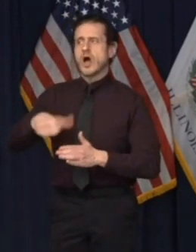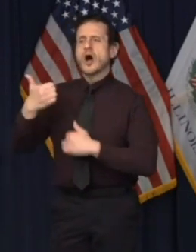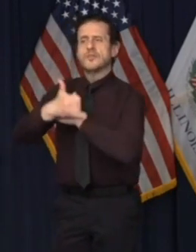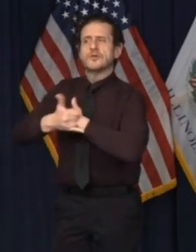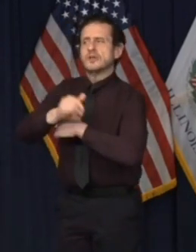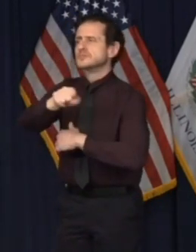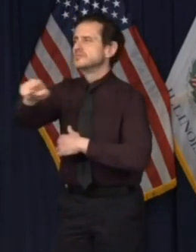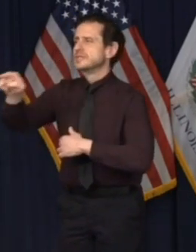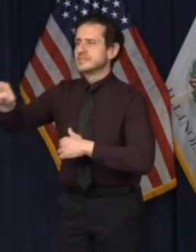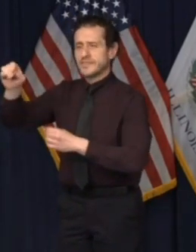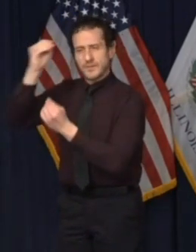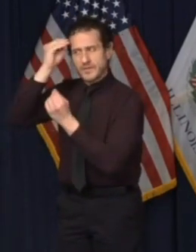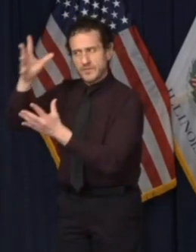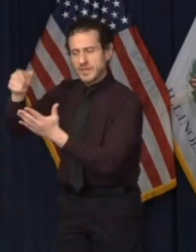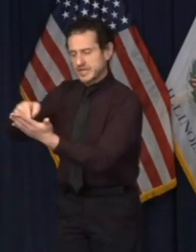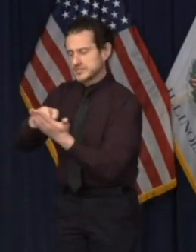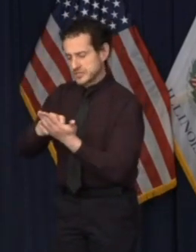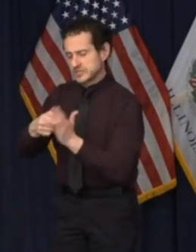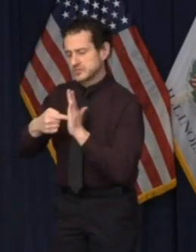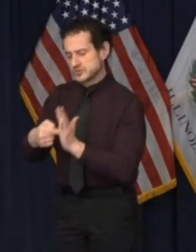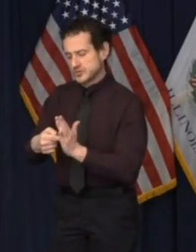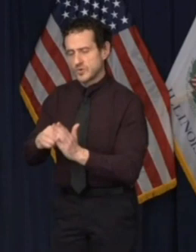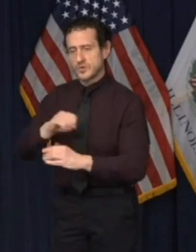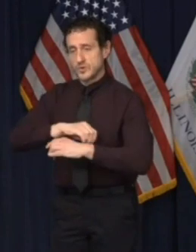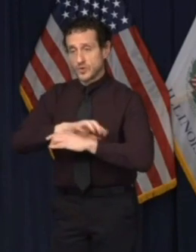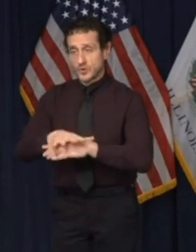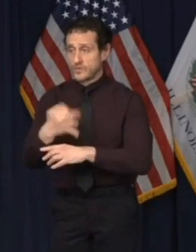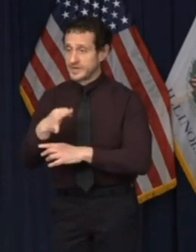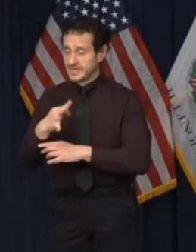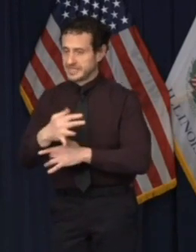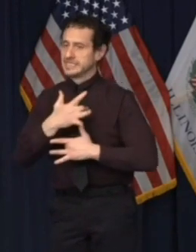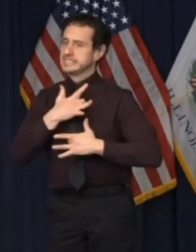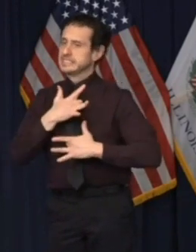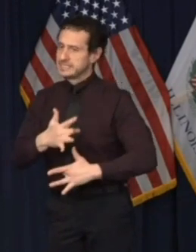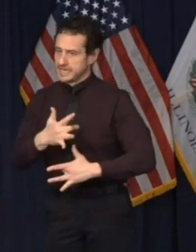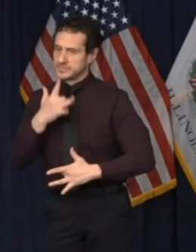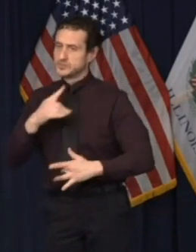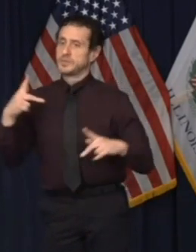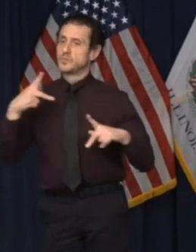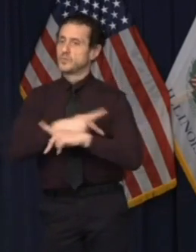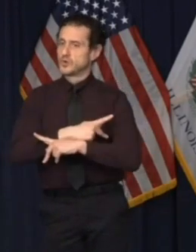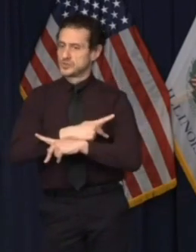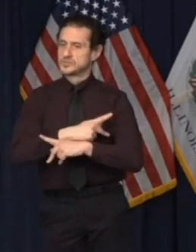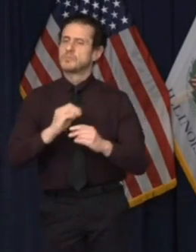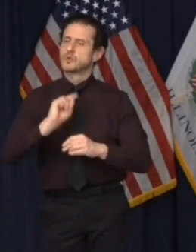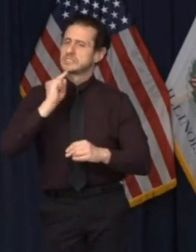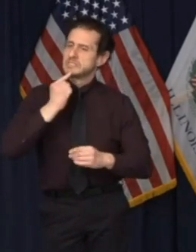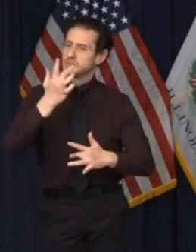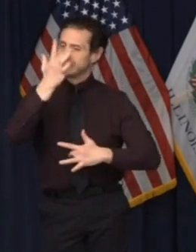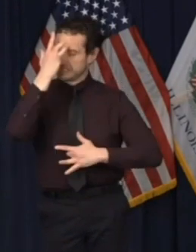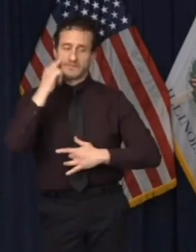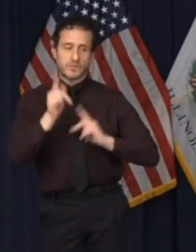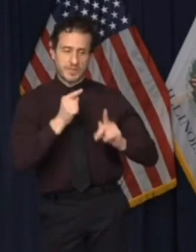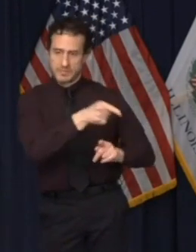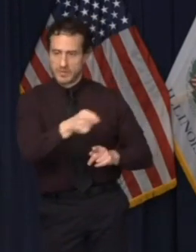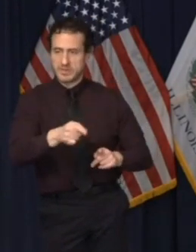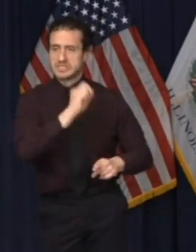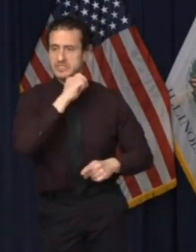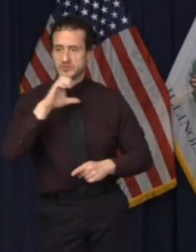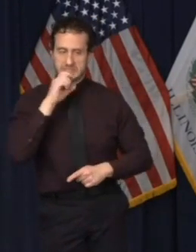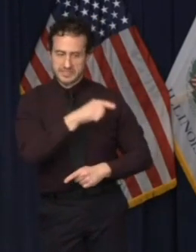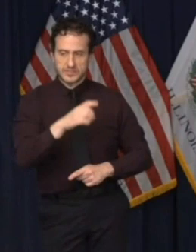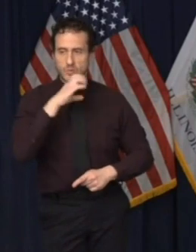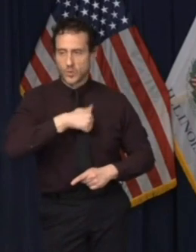clearly showed that COVID-19 tends to cause more serious illness in elderly populations. And on